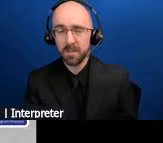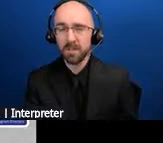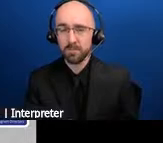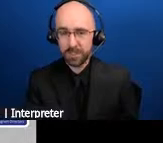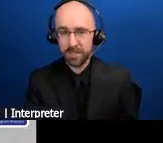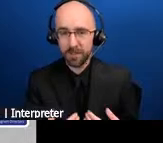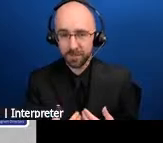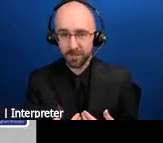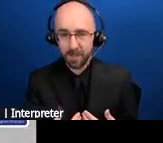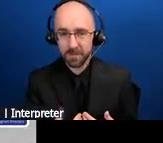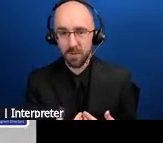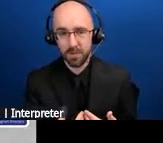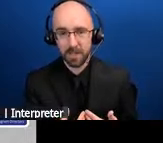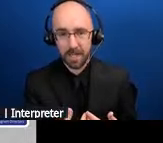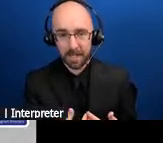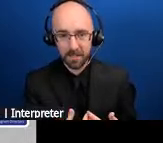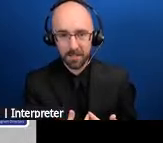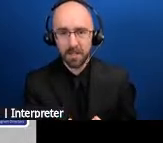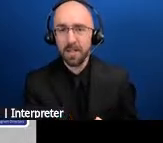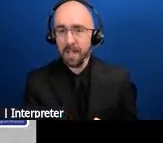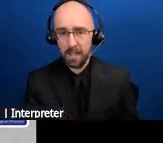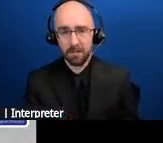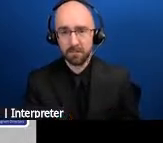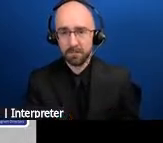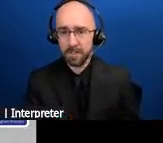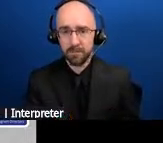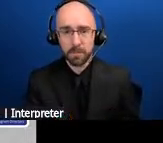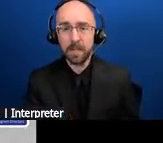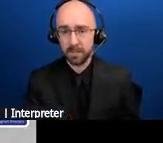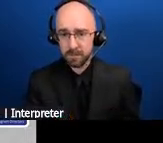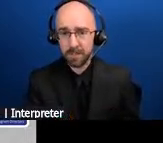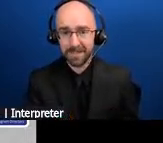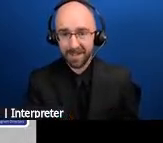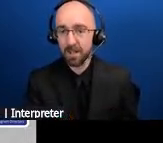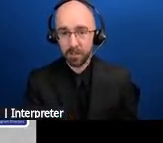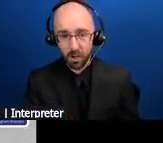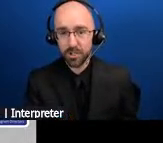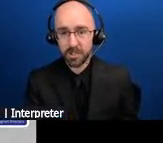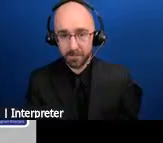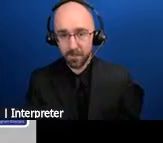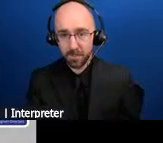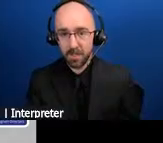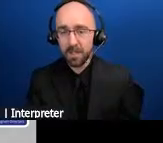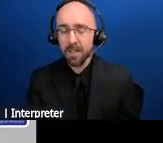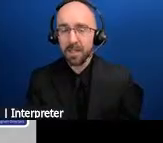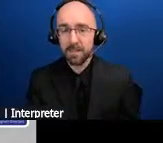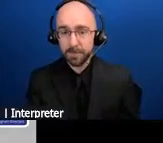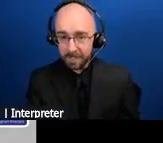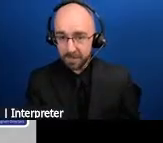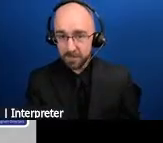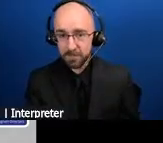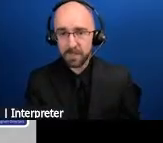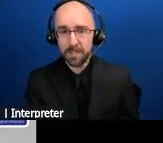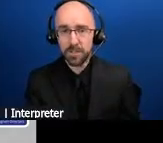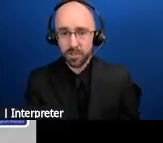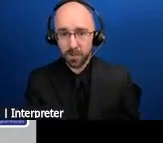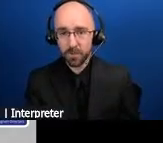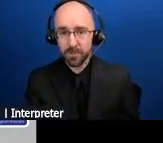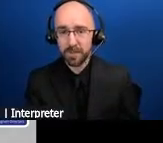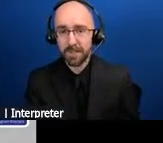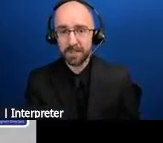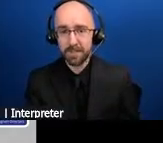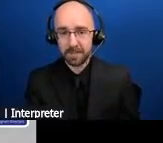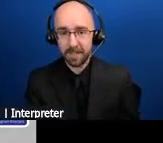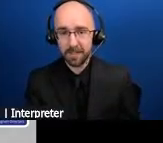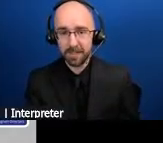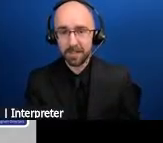calls reached out to us on our line. And that's tremendous. That's a large number. It's effective. It